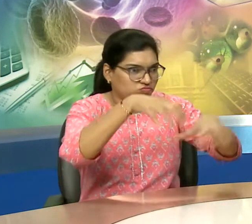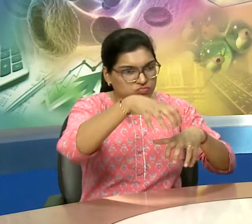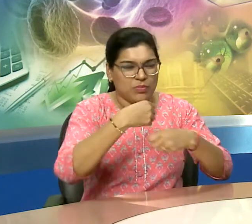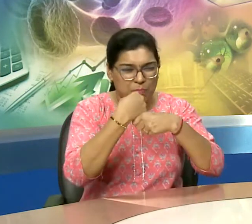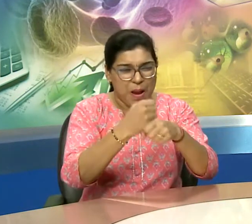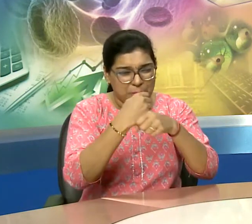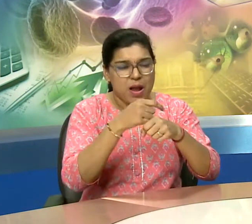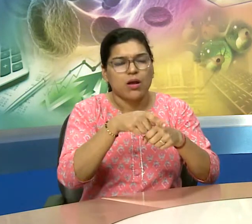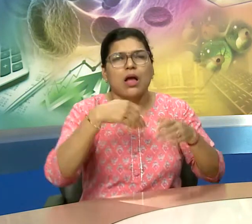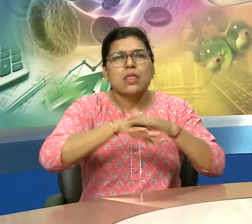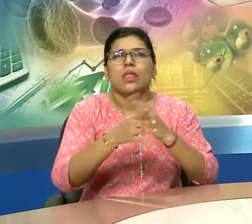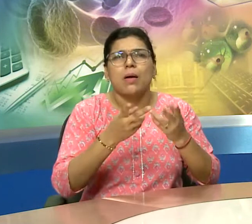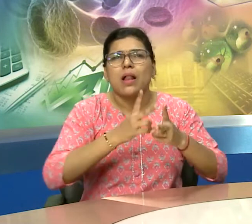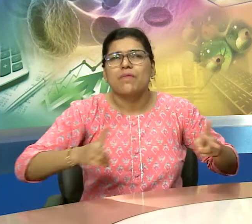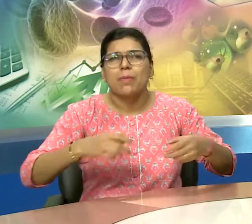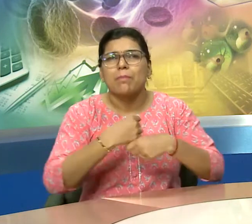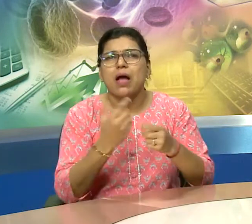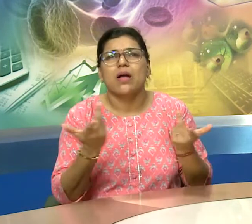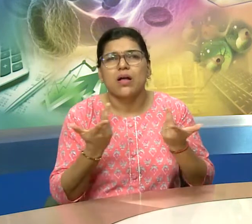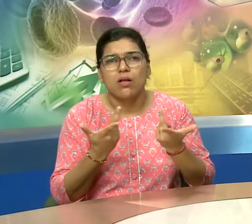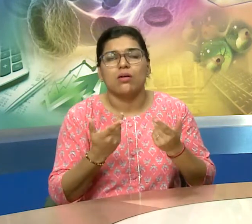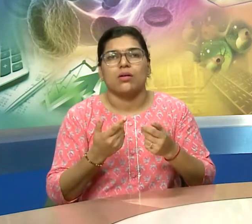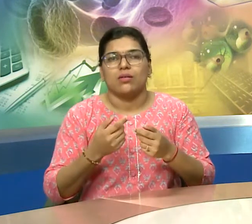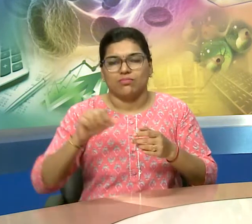Articles of everyday use such as plastic